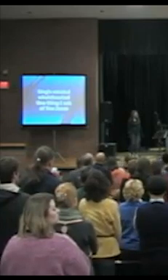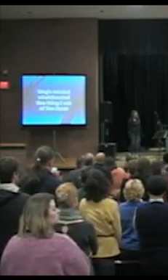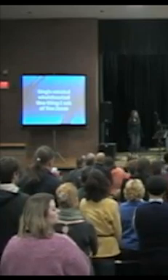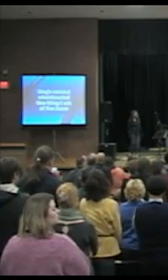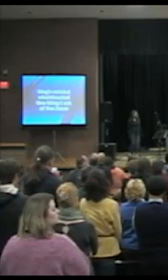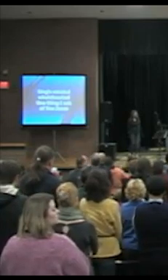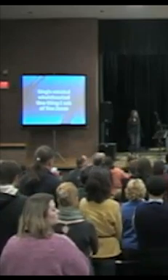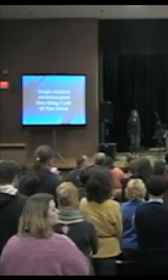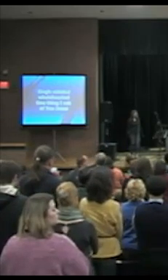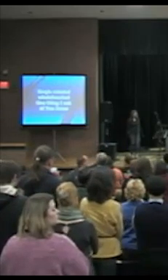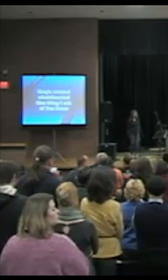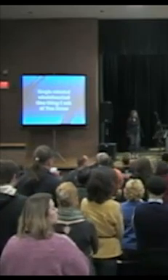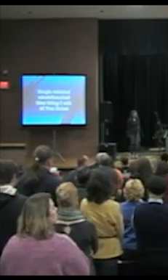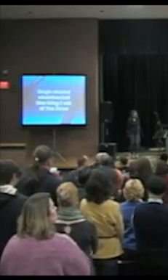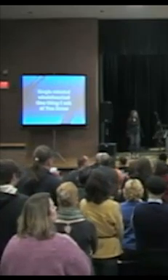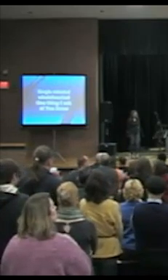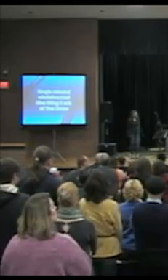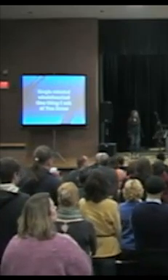Jesus.